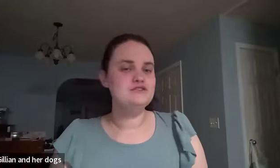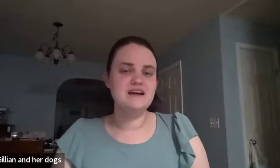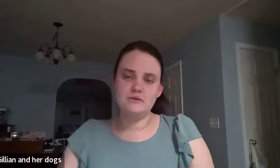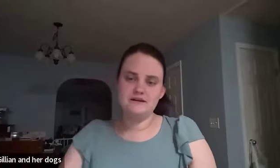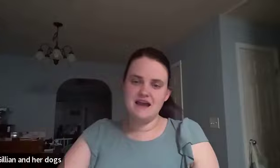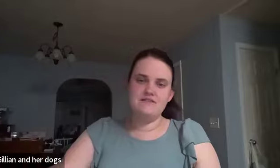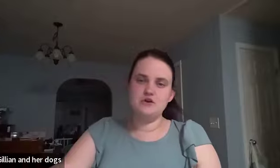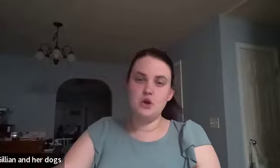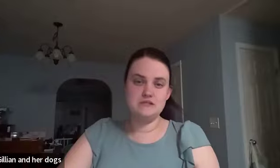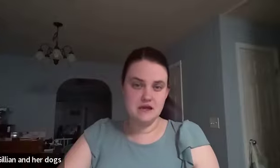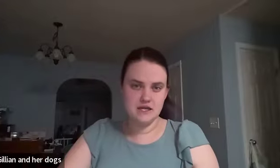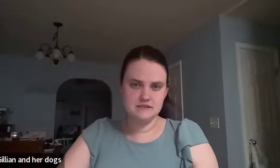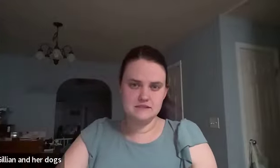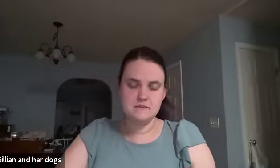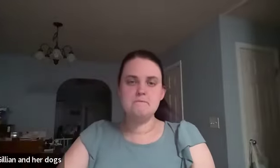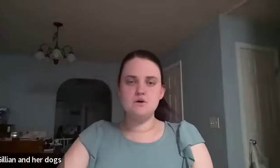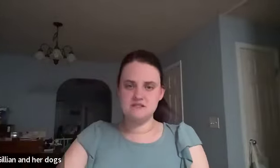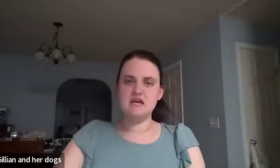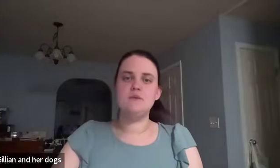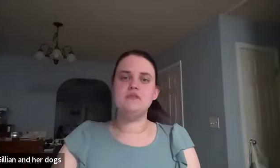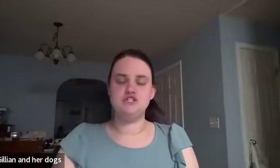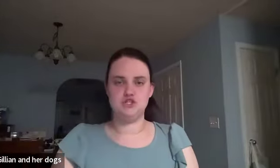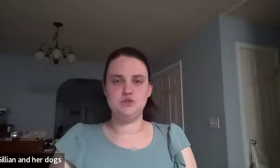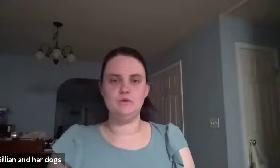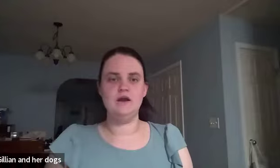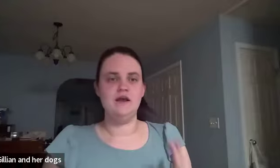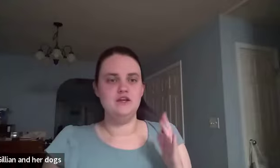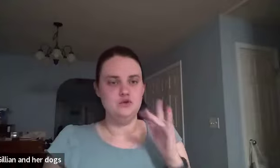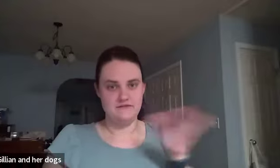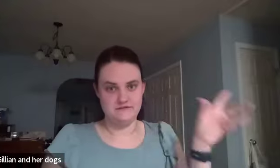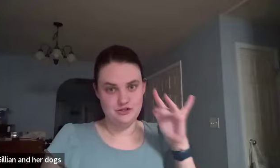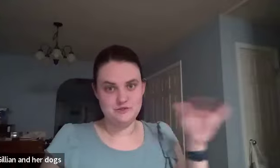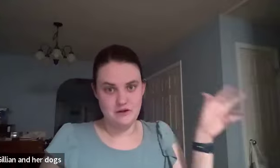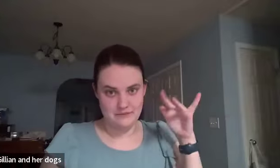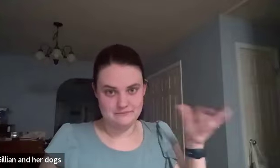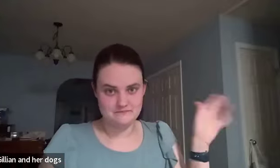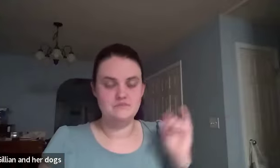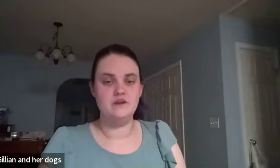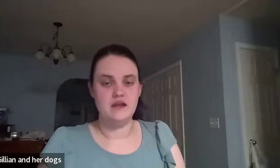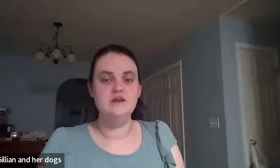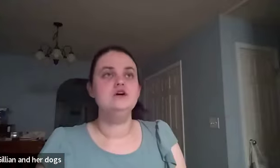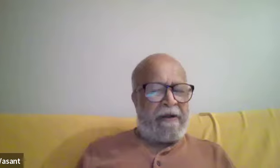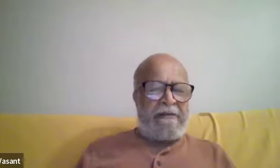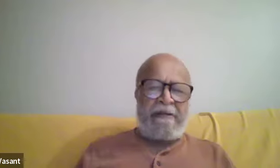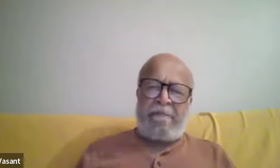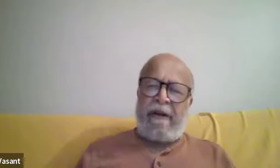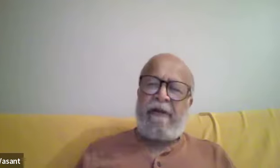do not always have their own signs. Most of the time they do, you have to finger spell them. Okay. But isn't a Or, billy